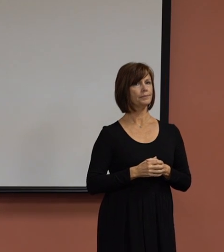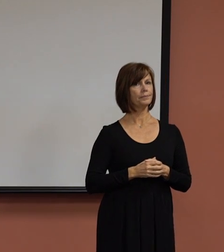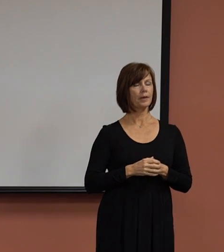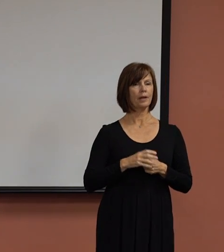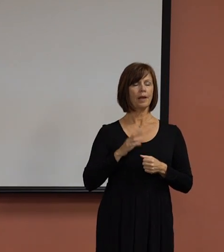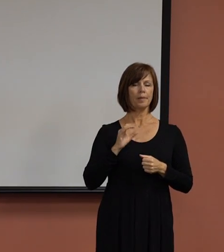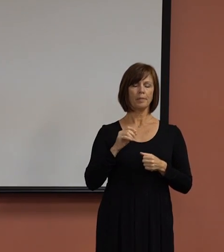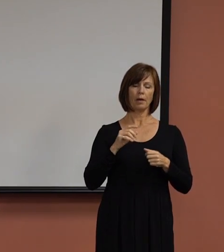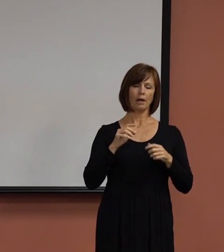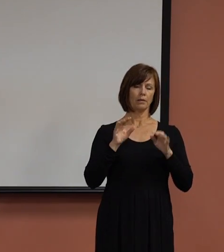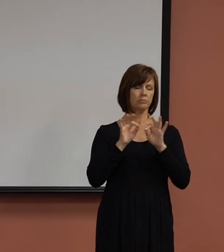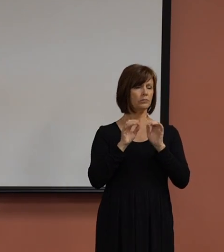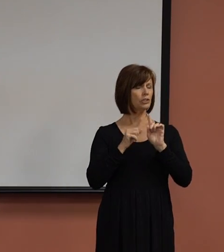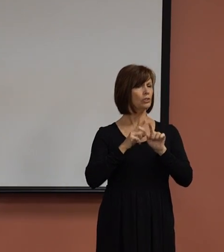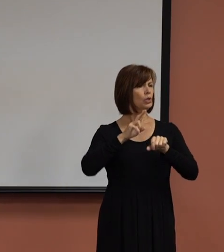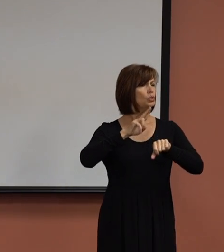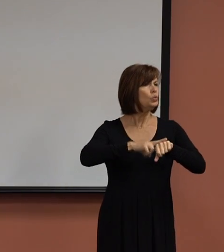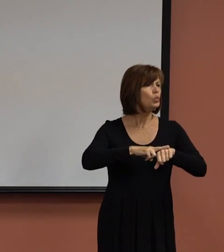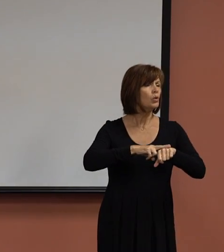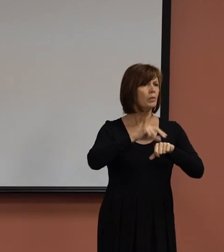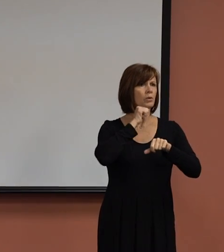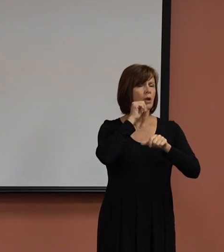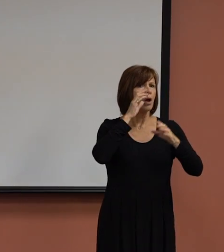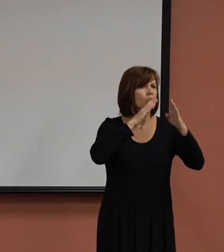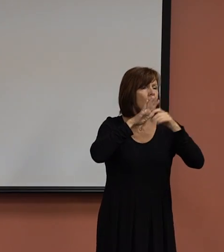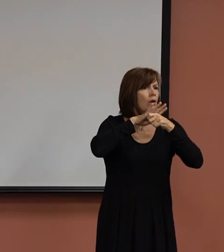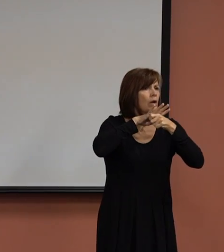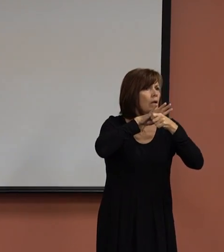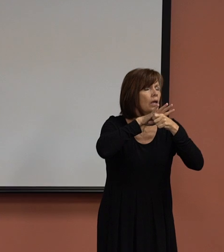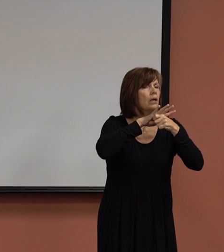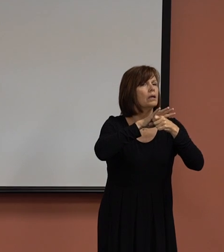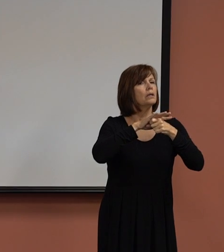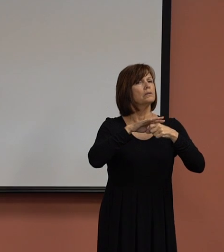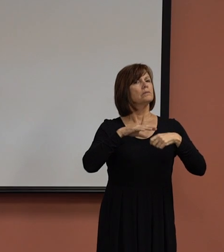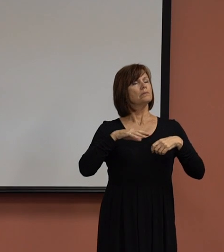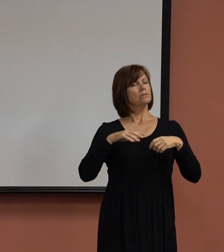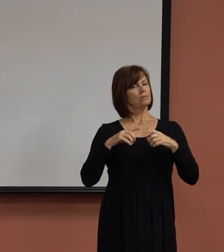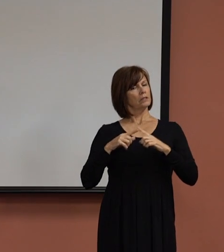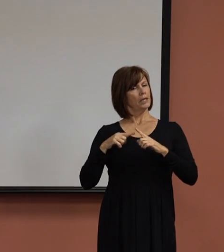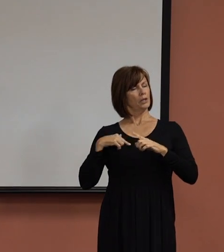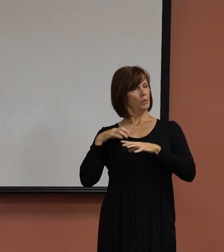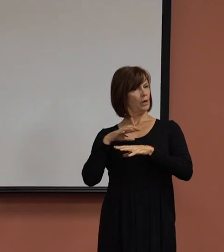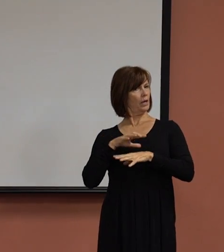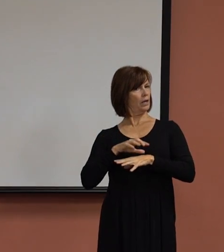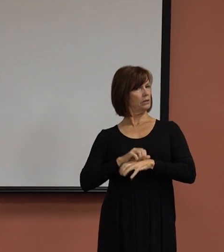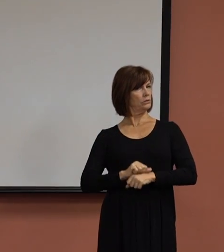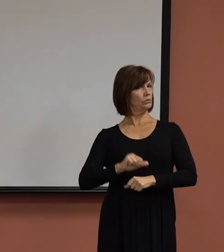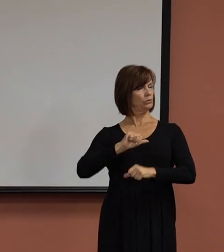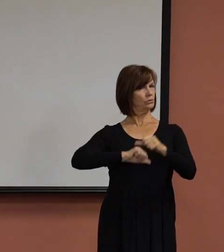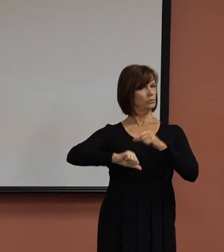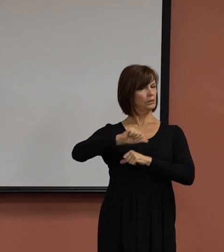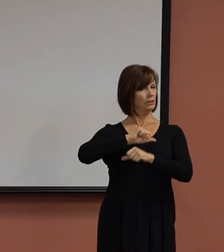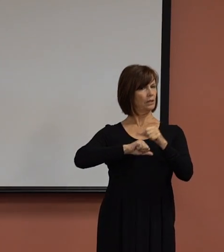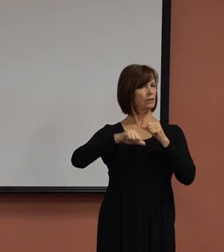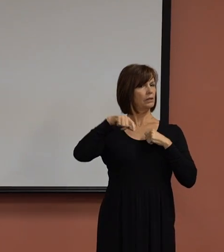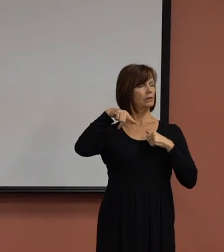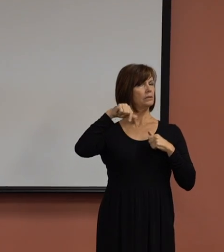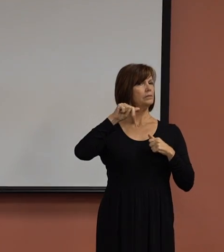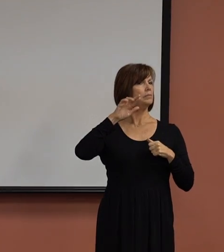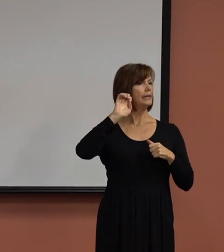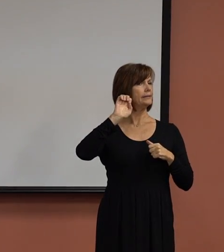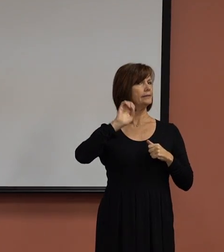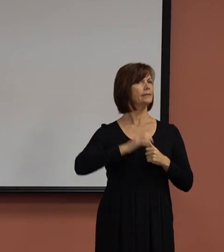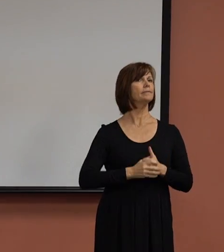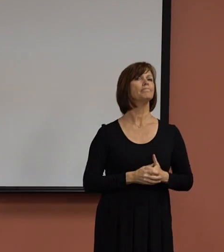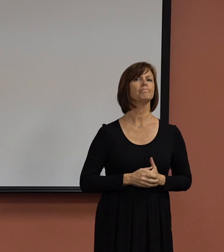it like it's normal, don't worry about it, then you will adjust to each other's paces. Is what I feel is the